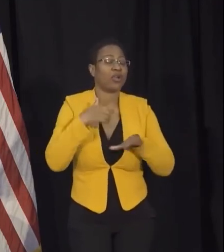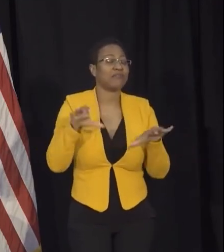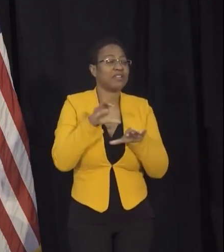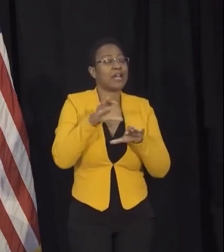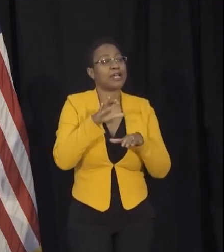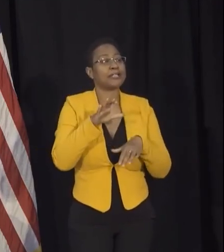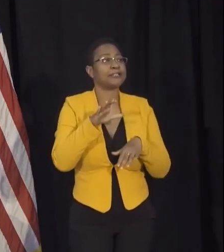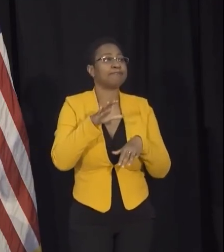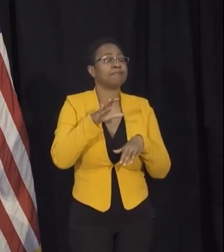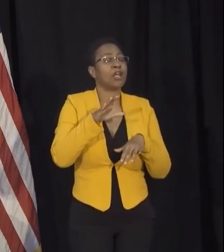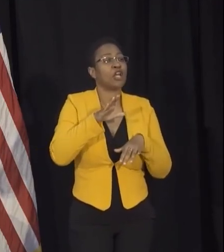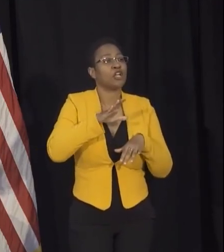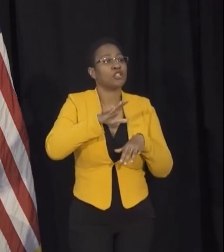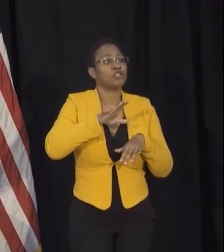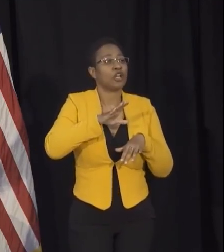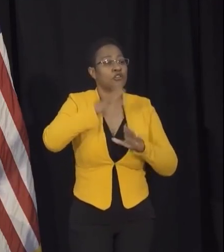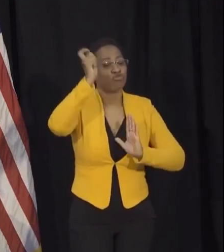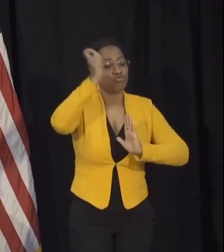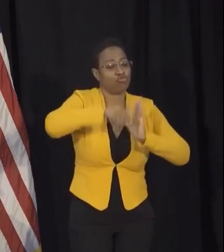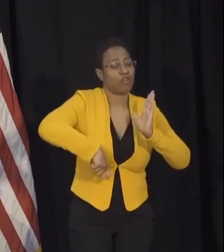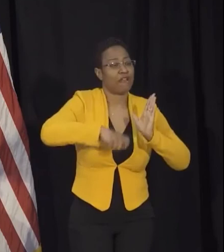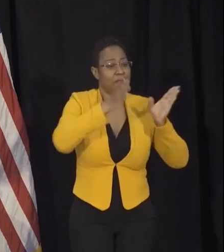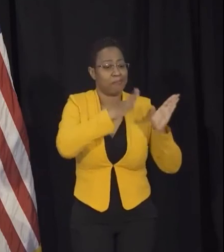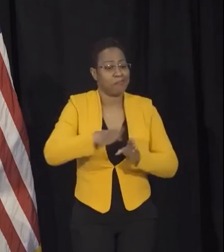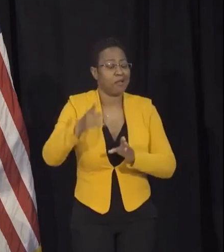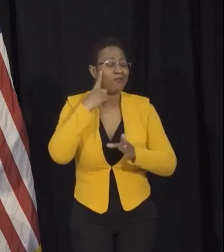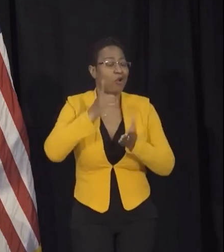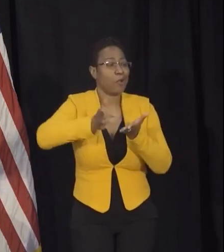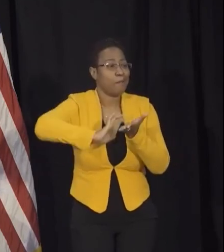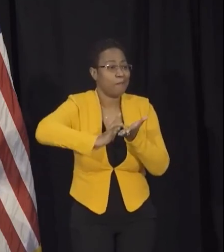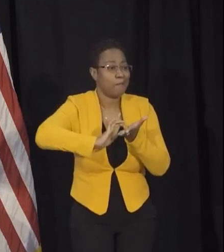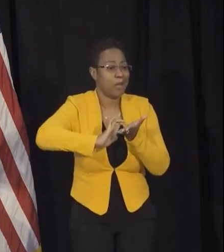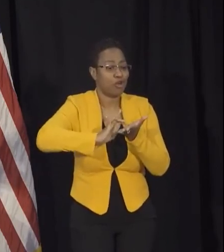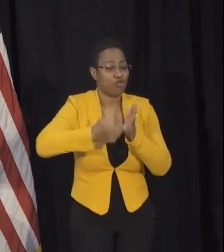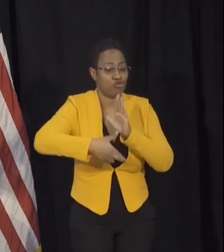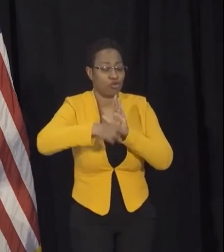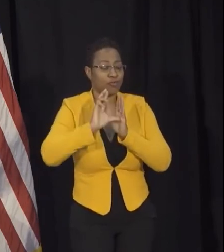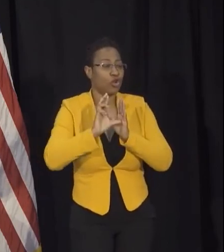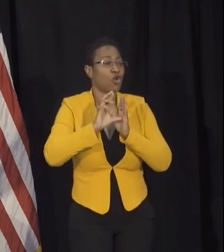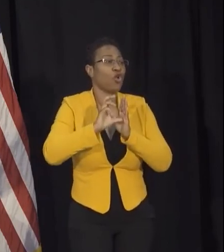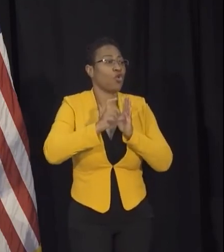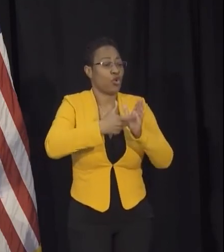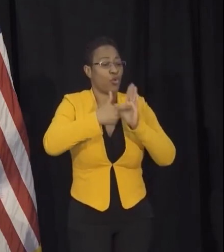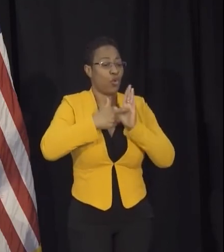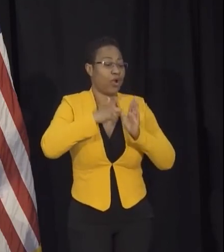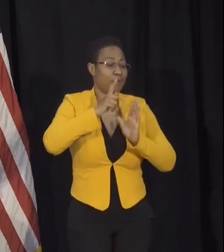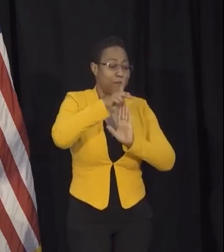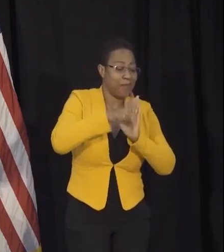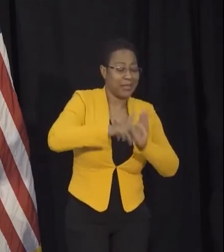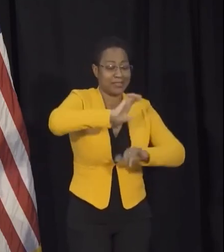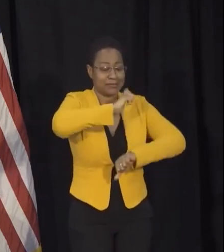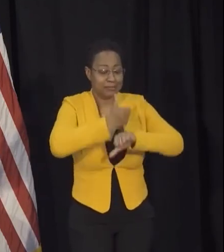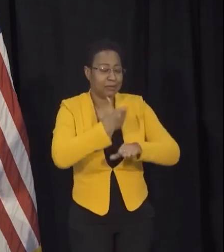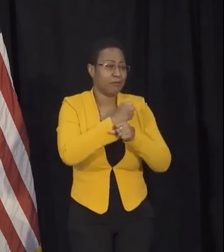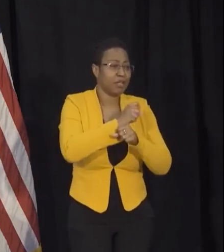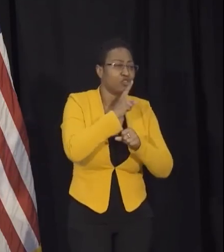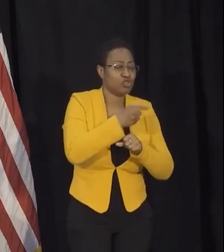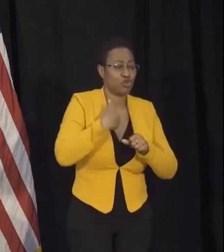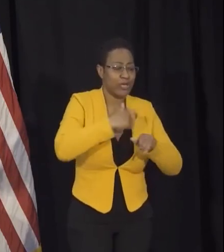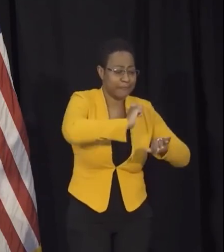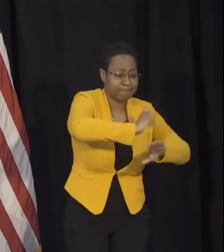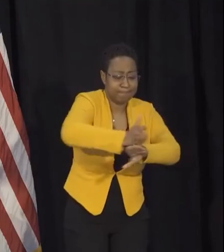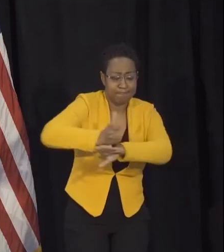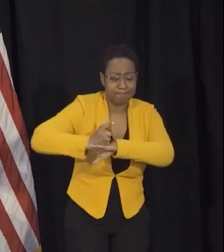draft plans today for the medical review required to bring people back. I'm hoping to have our